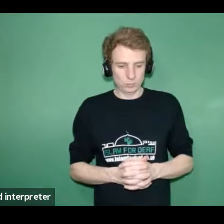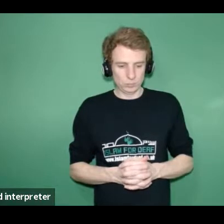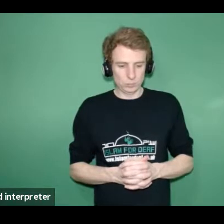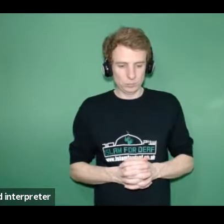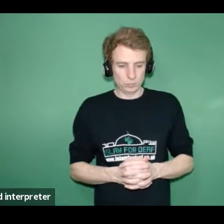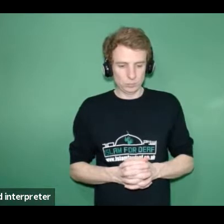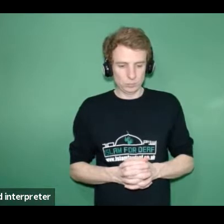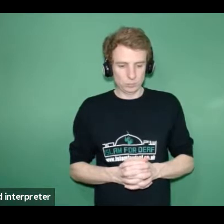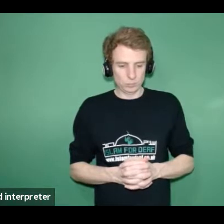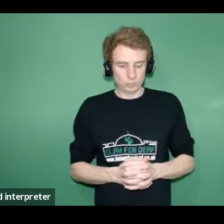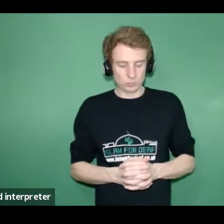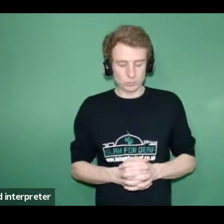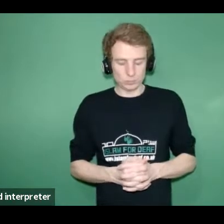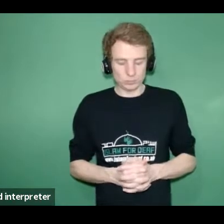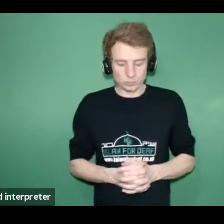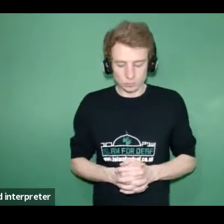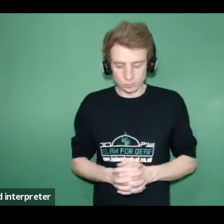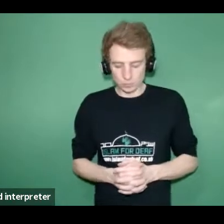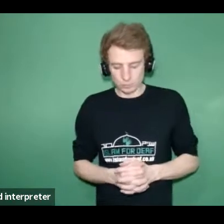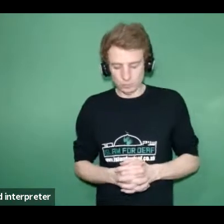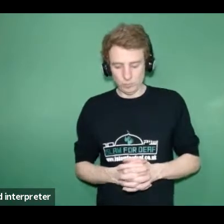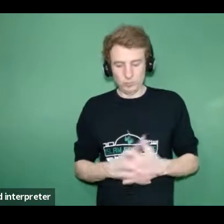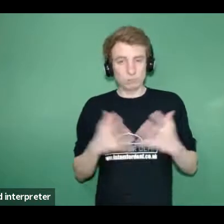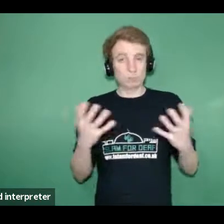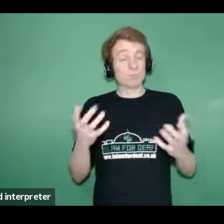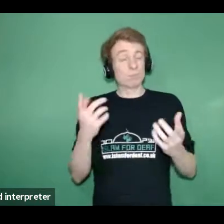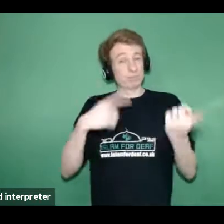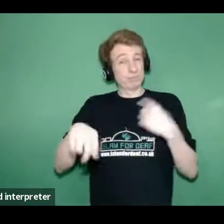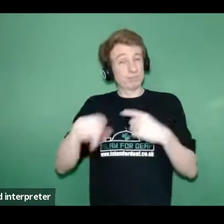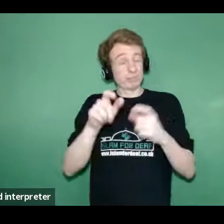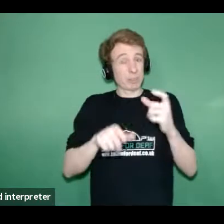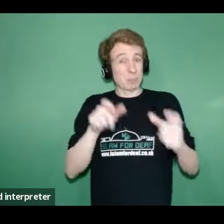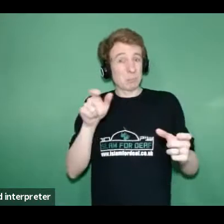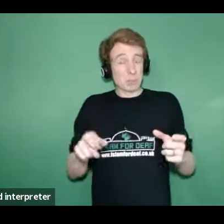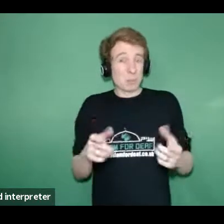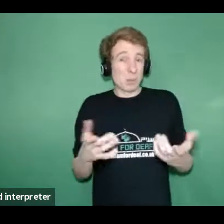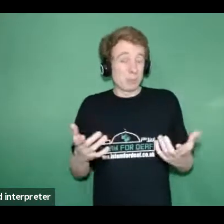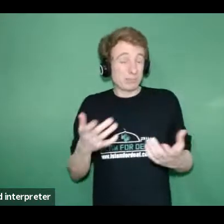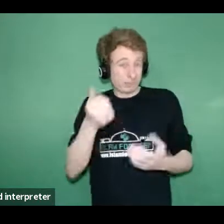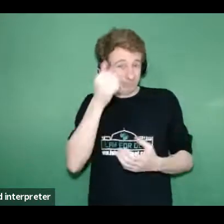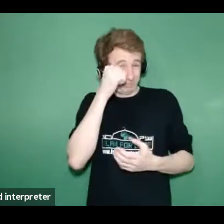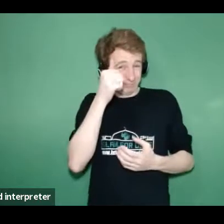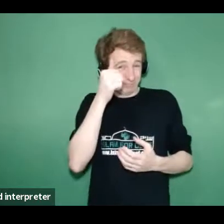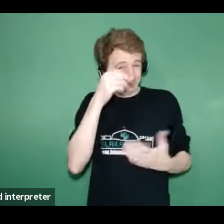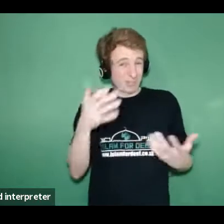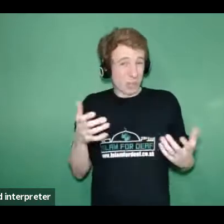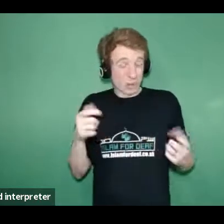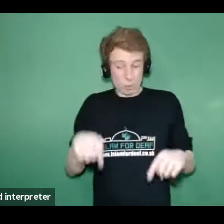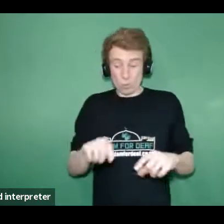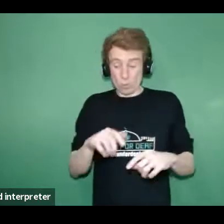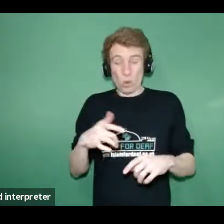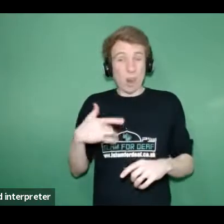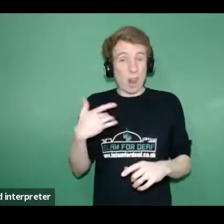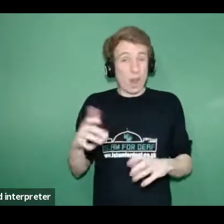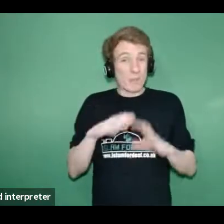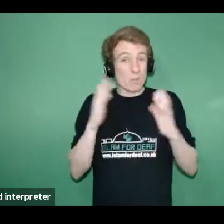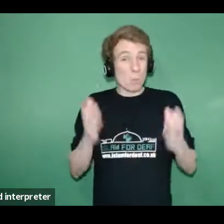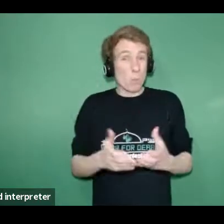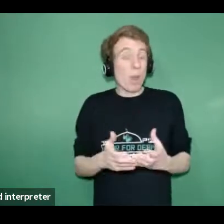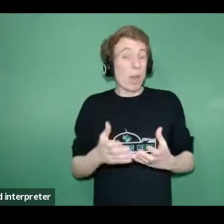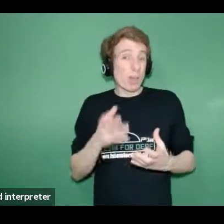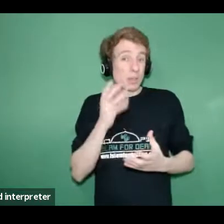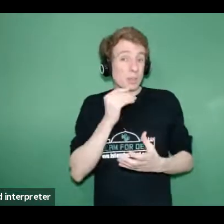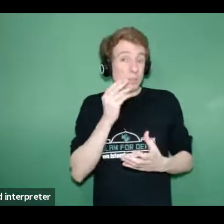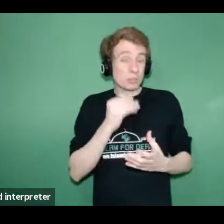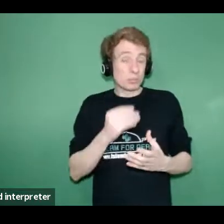So the individual, in actual fact, they know that the status of this life, this worldly life, is that it isn't a